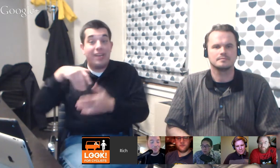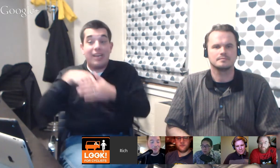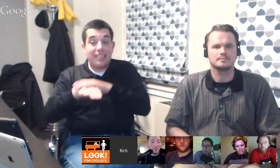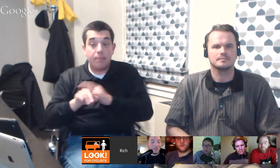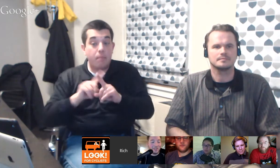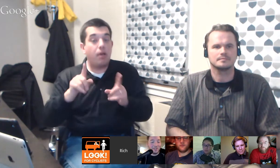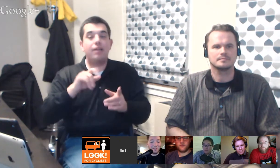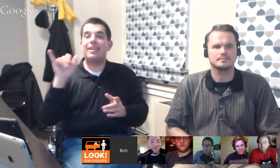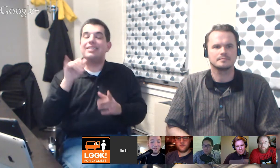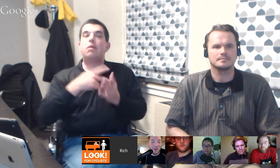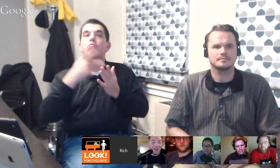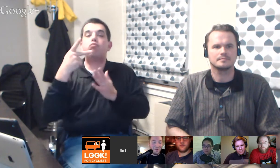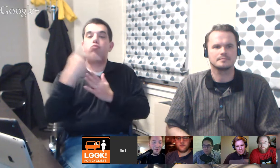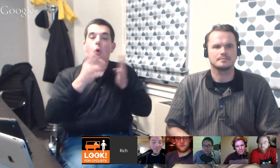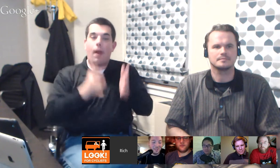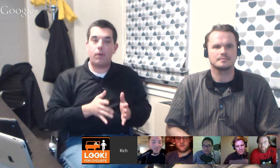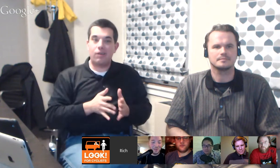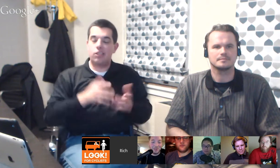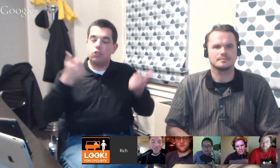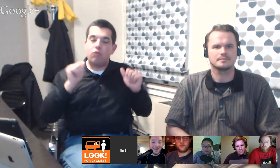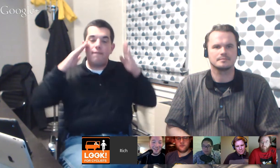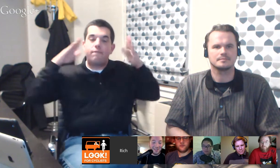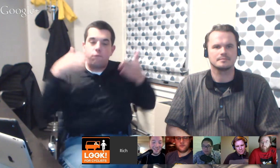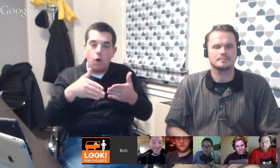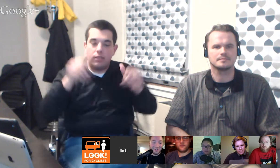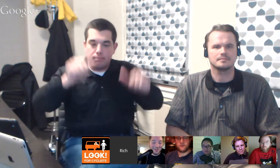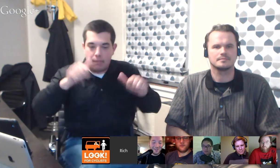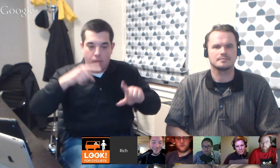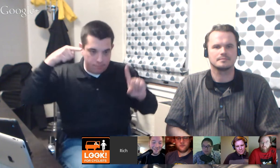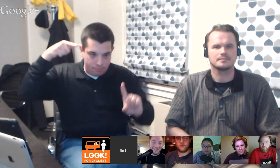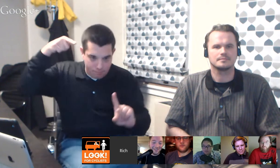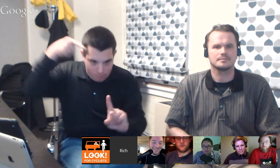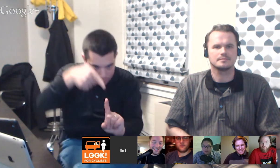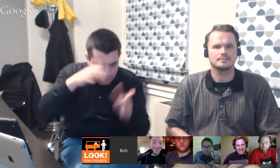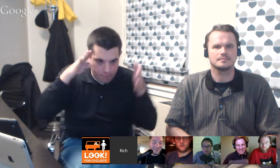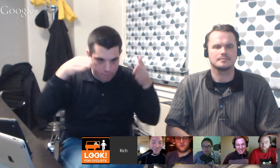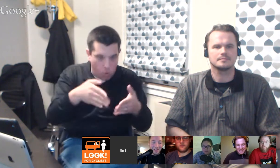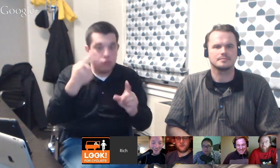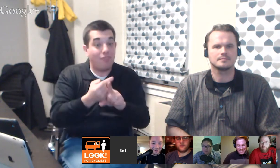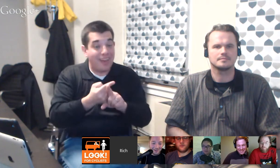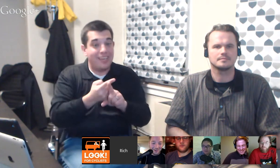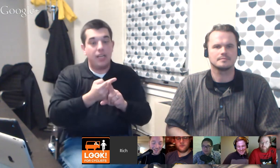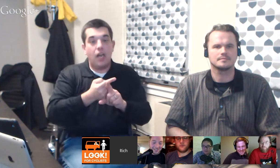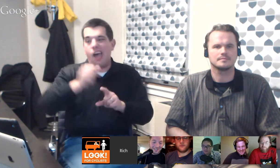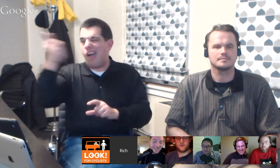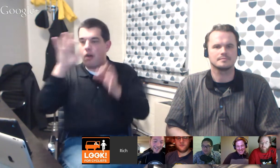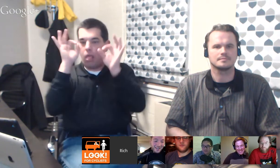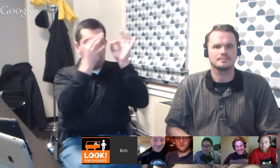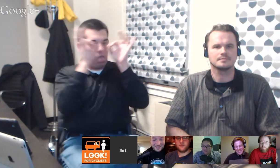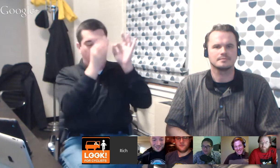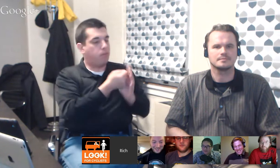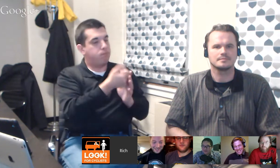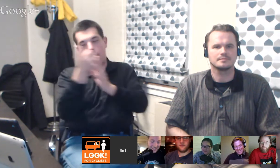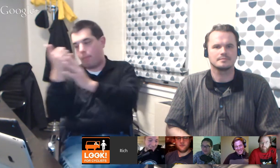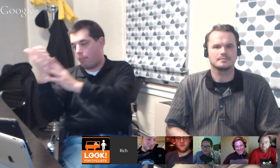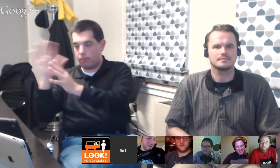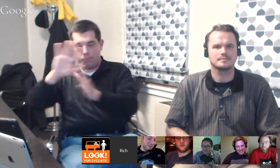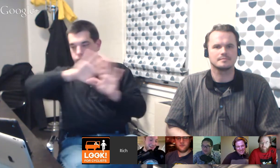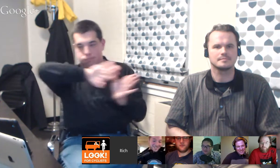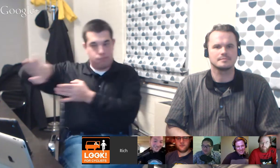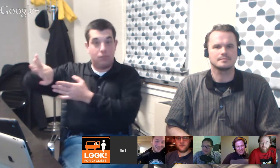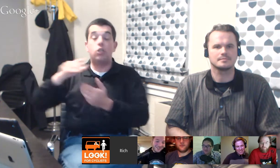as a programmer, to just try to focus as much as you can on the thing that you're trying to focus on, right? Just kind of eliminate all the distractions. I think that's just